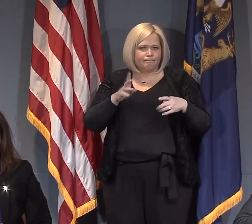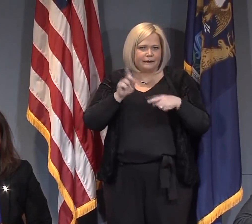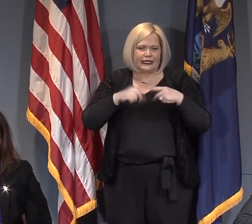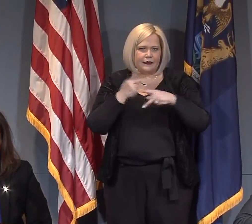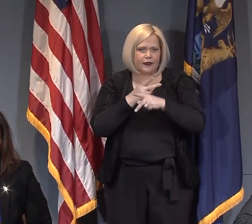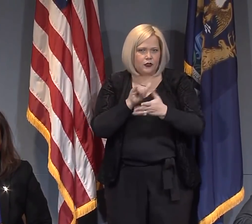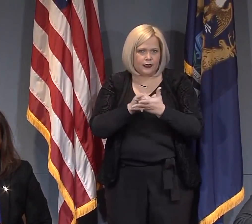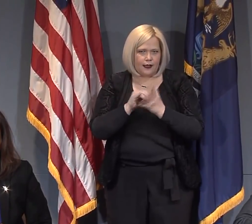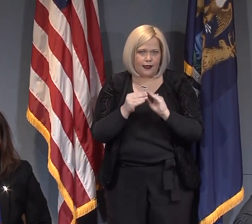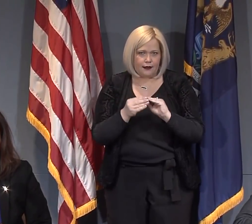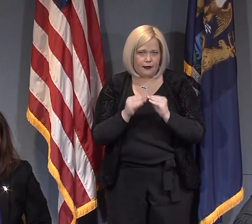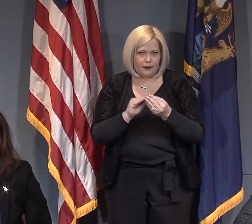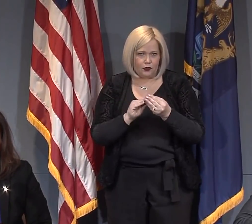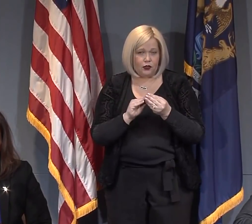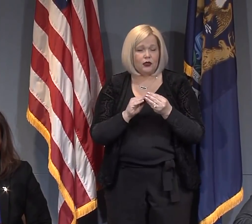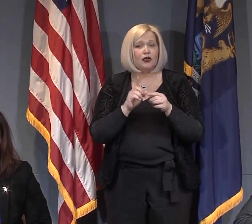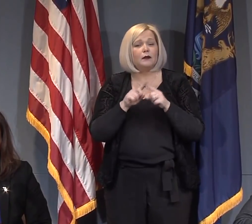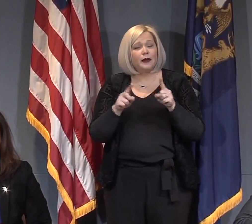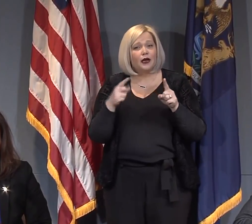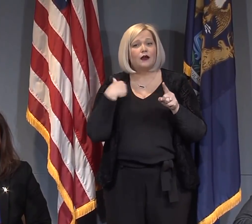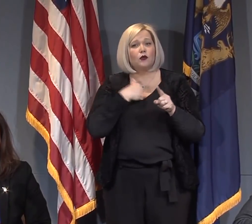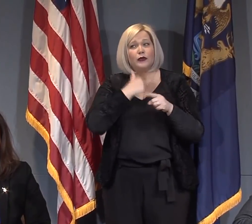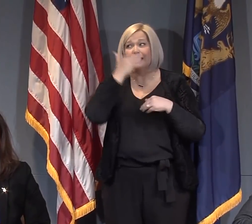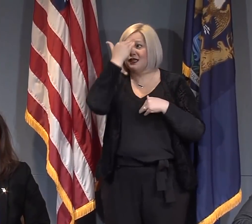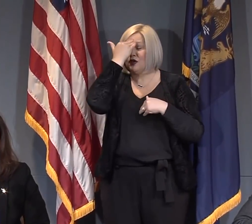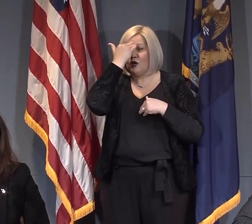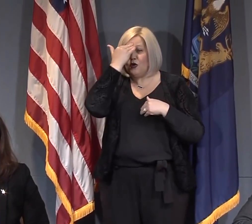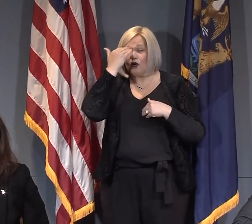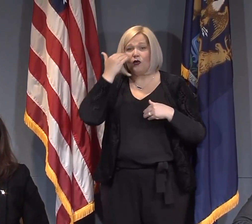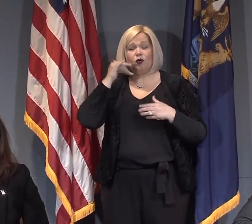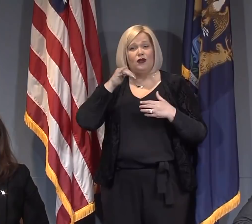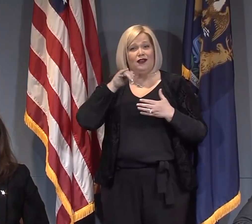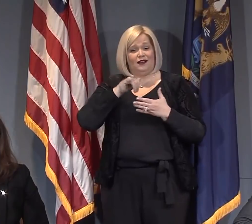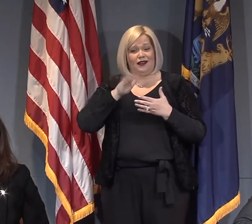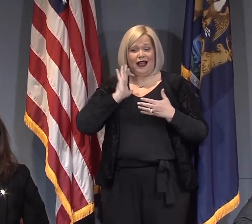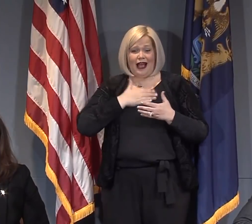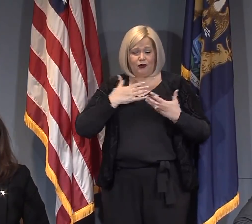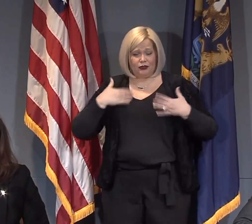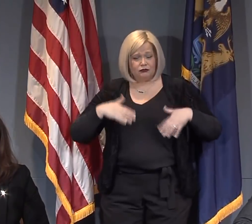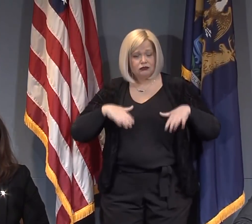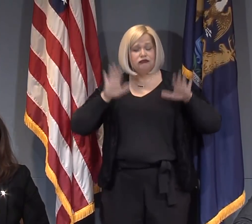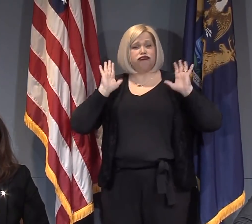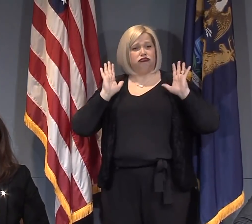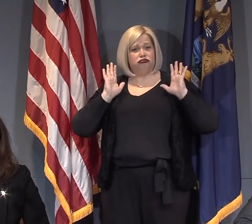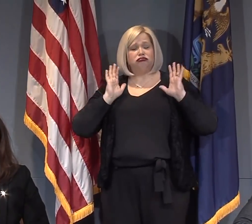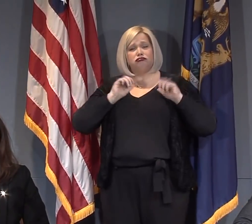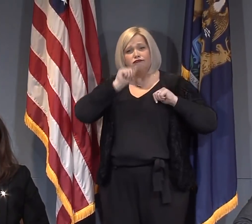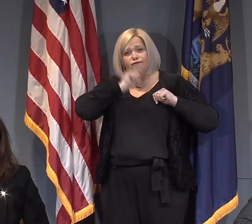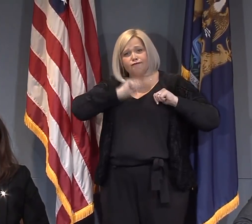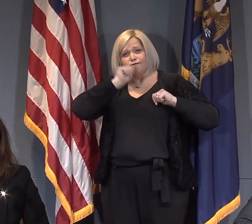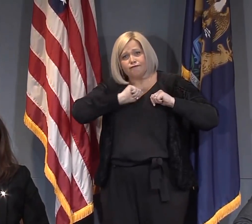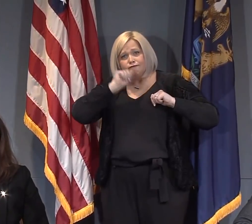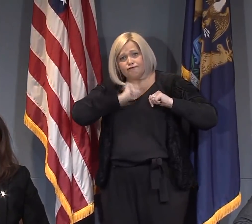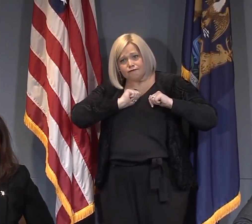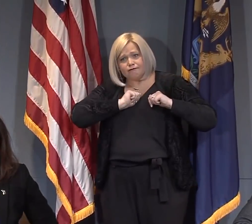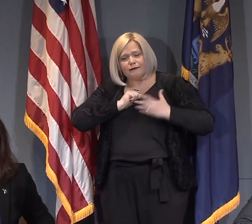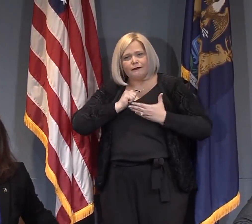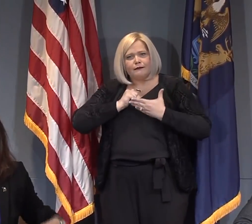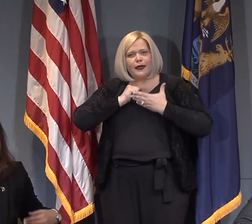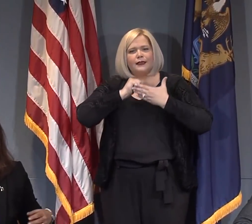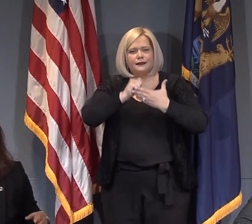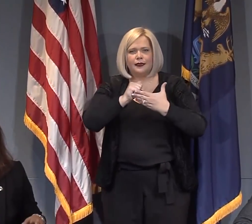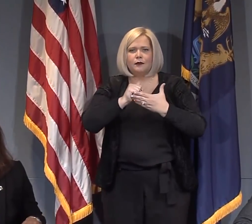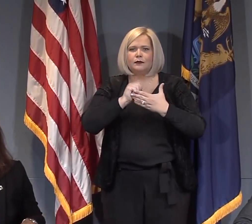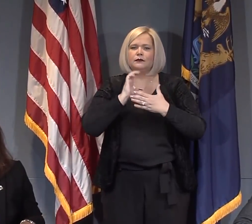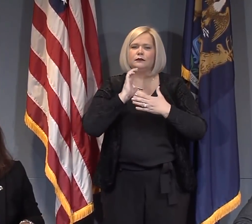our sacrifice, has meant something and has helped us get to a place where we may be able to start engaging in the near future, our